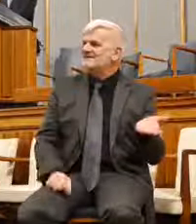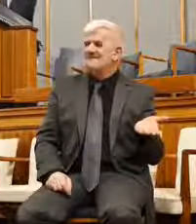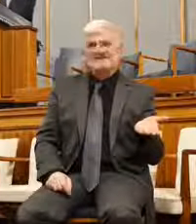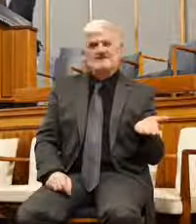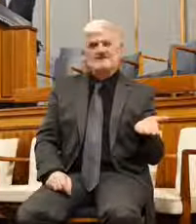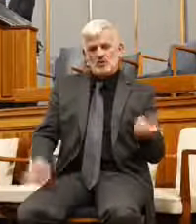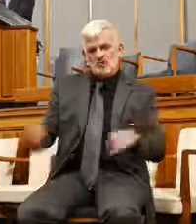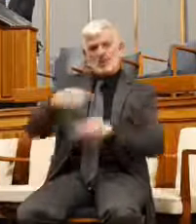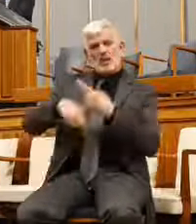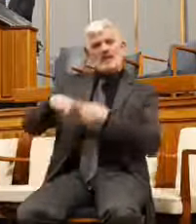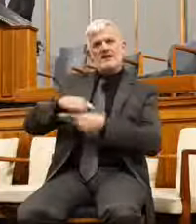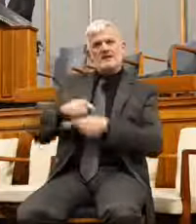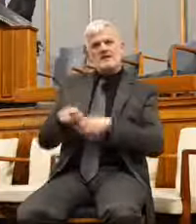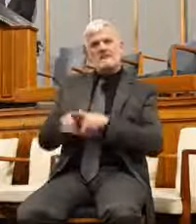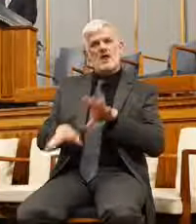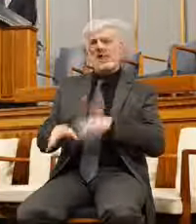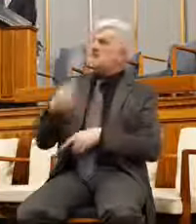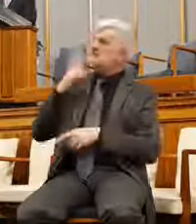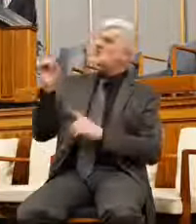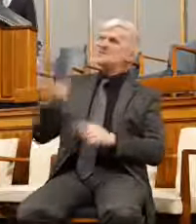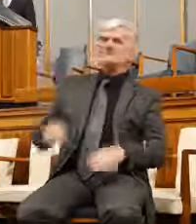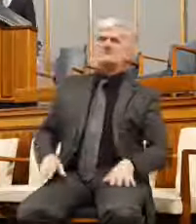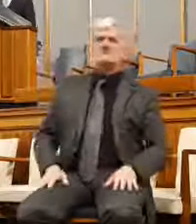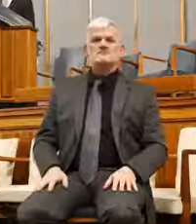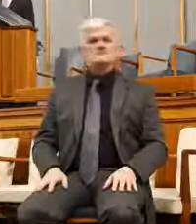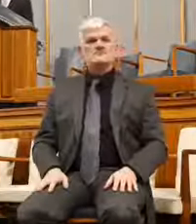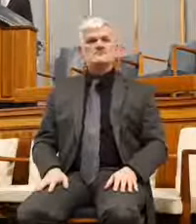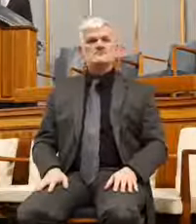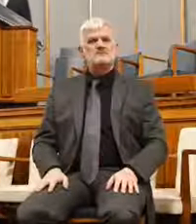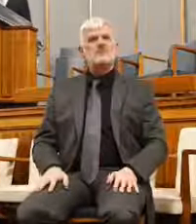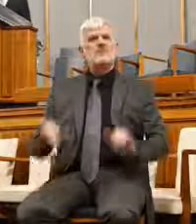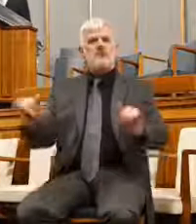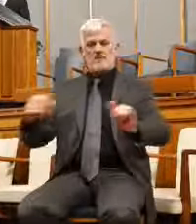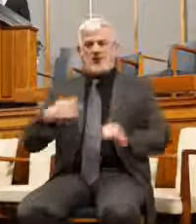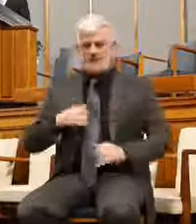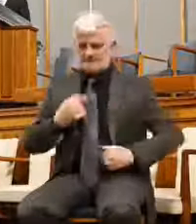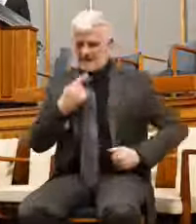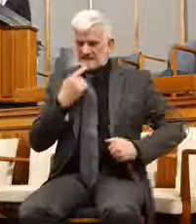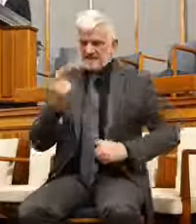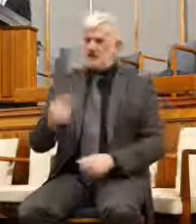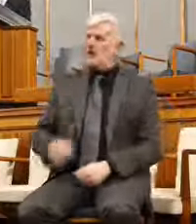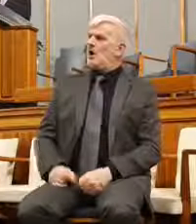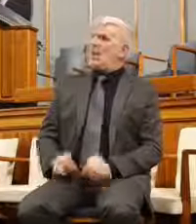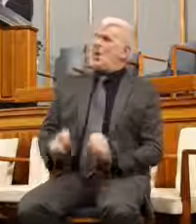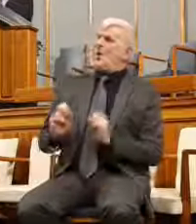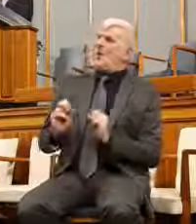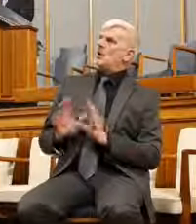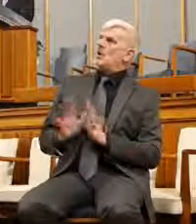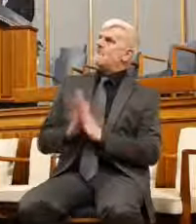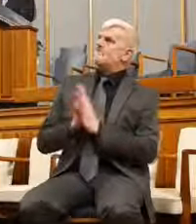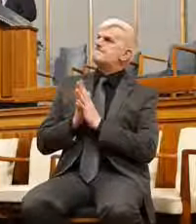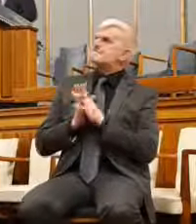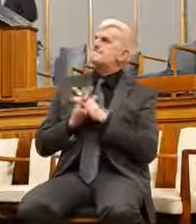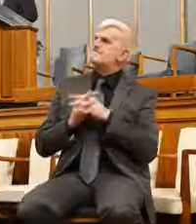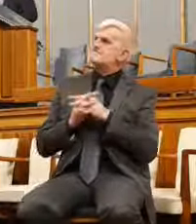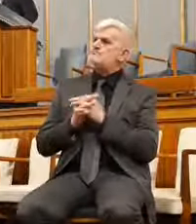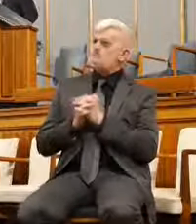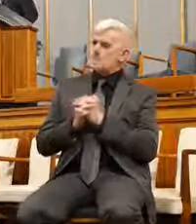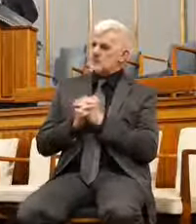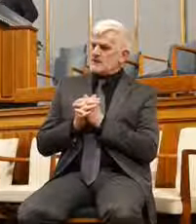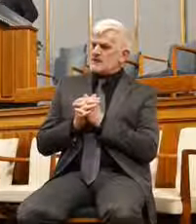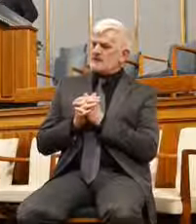to him? Oh, I say to God, that's all very well. I'm